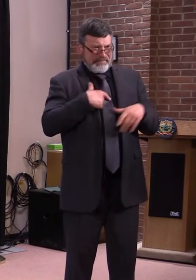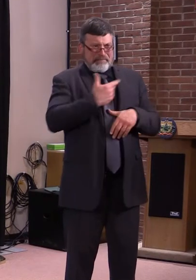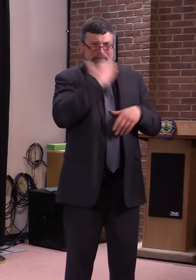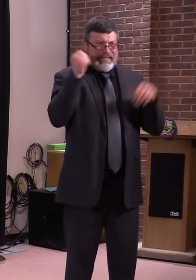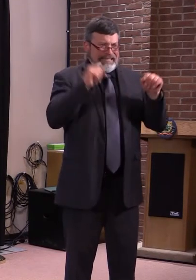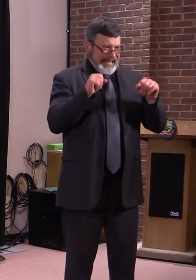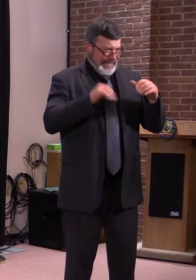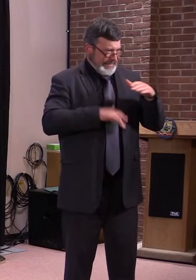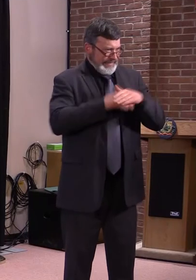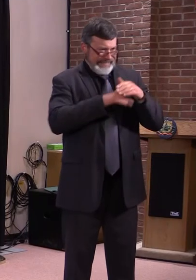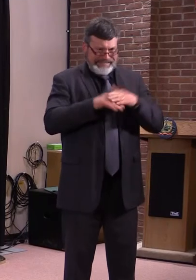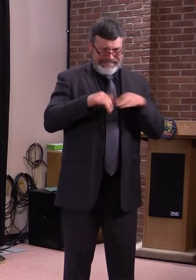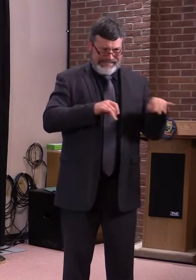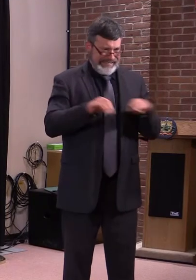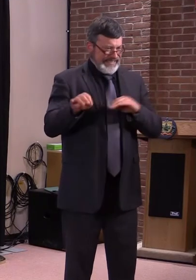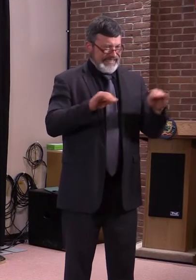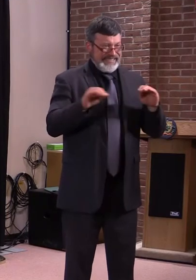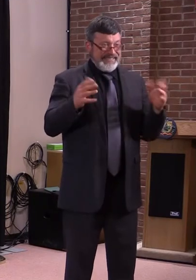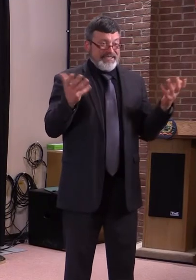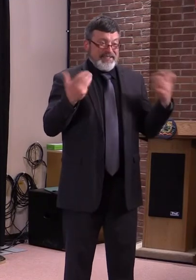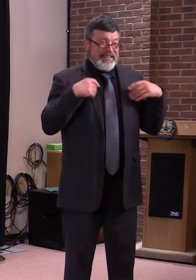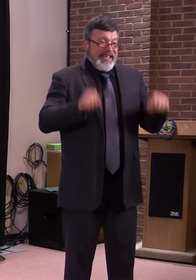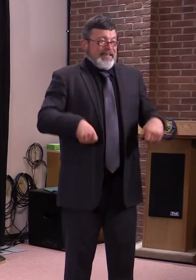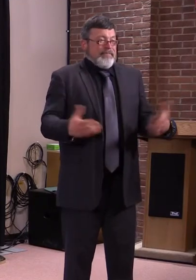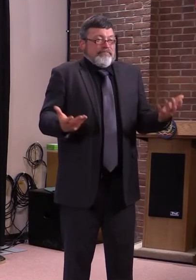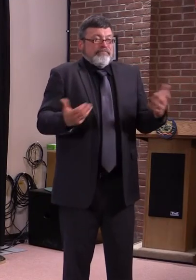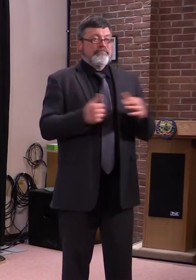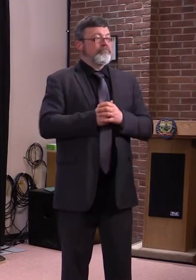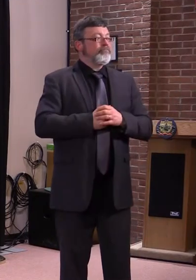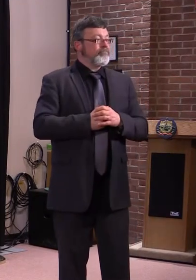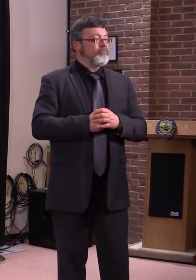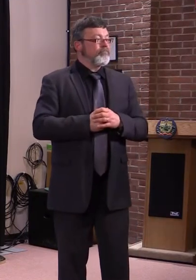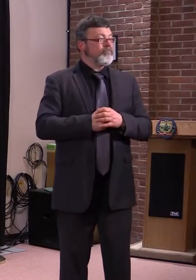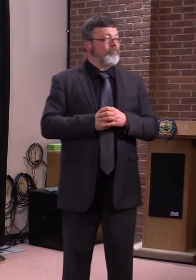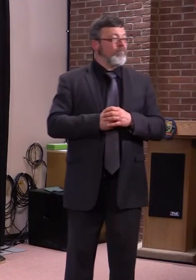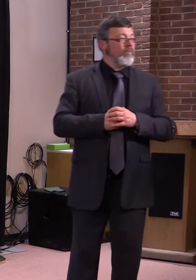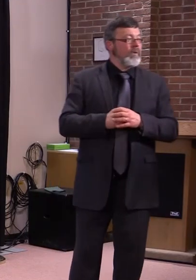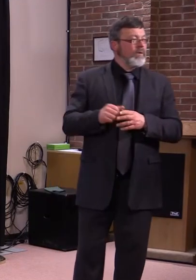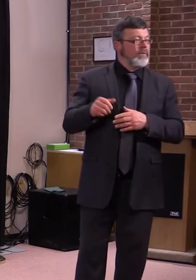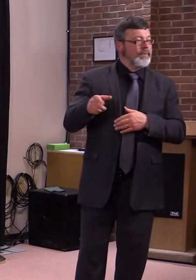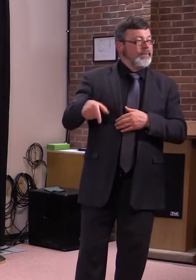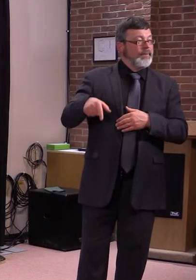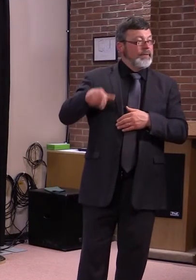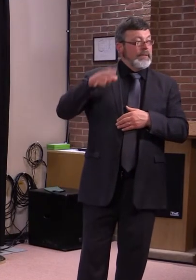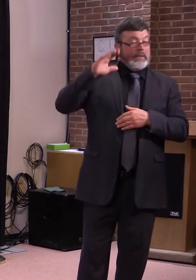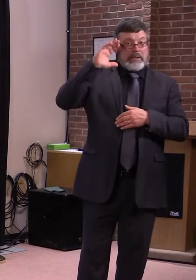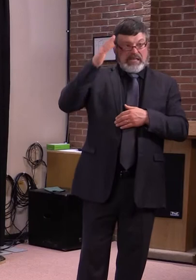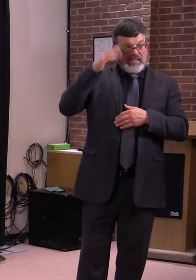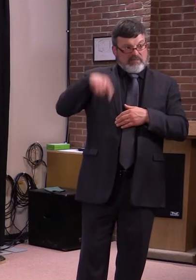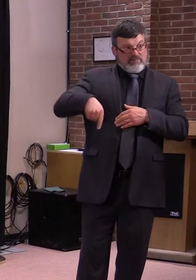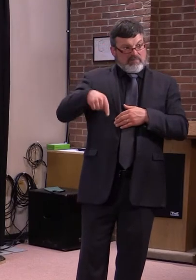It doesn't seem to have had much effect yet, anyways. We're just sort of,